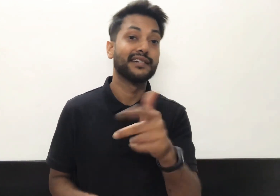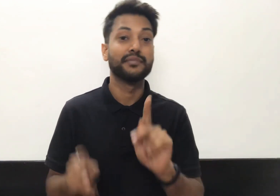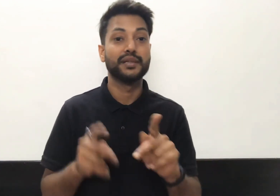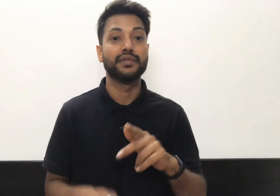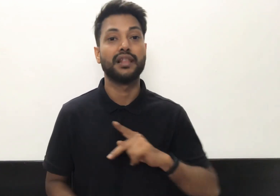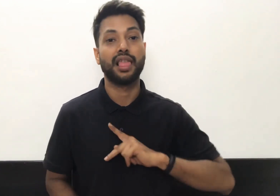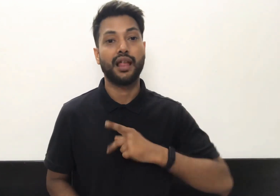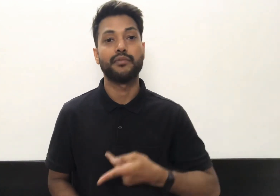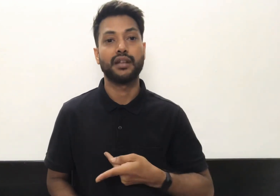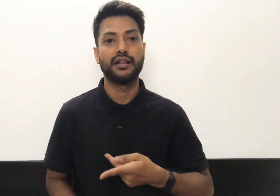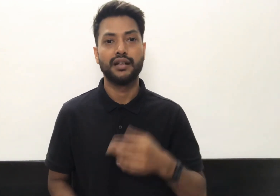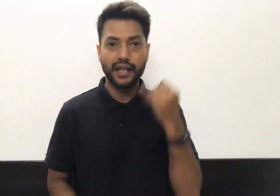we…